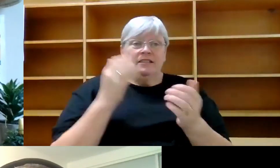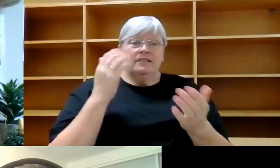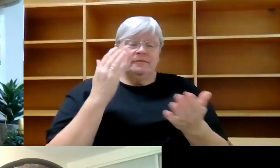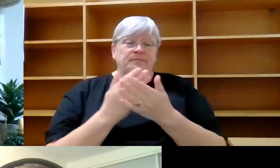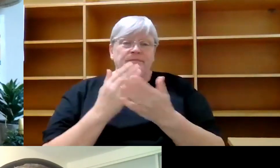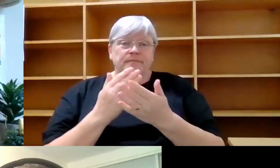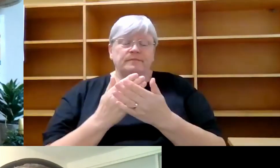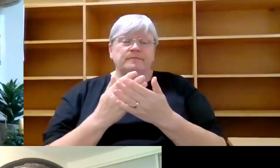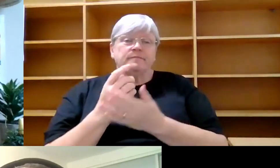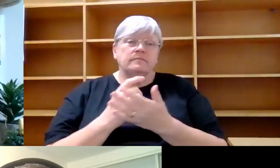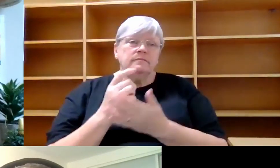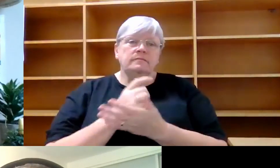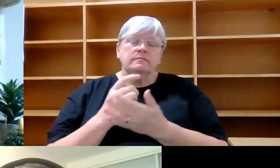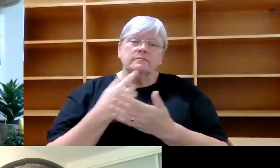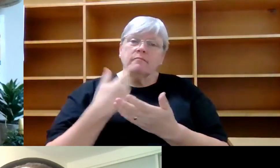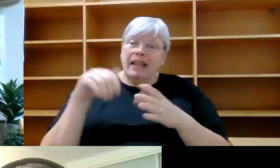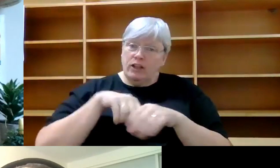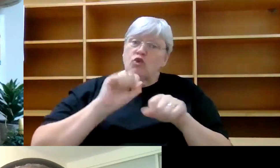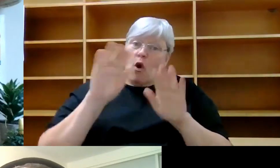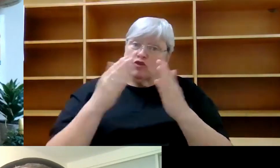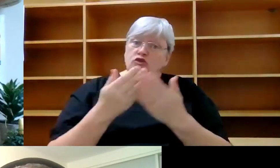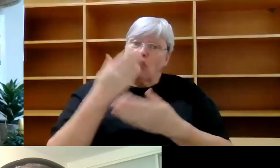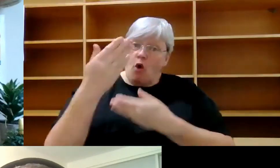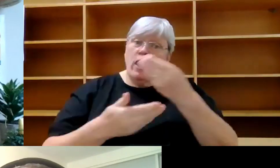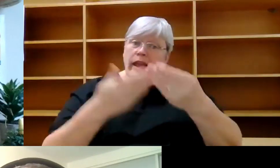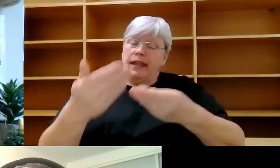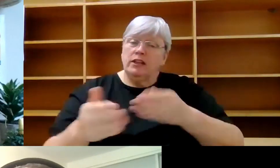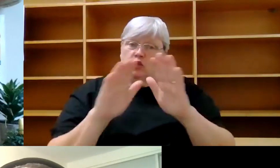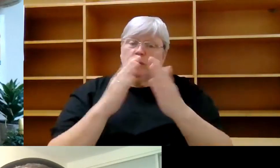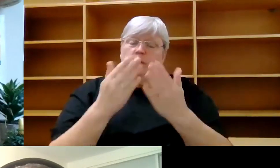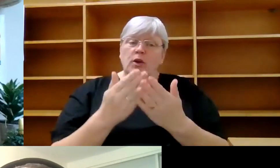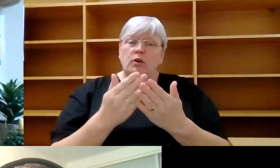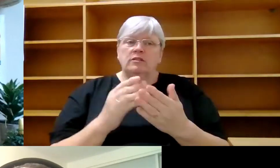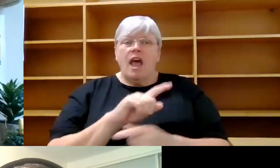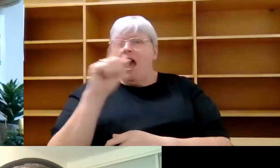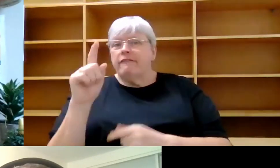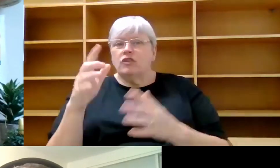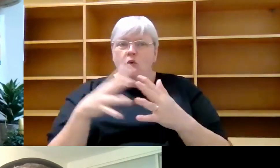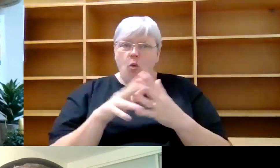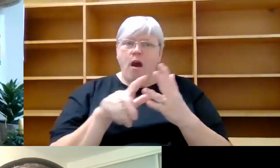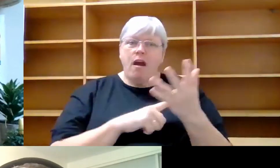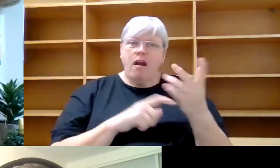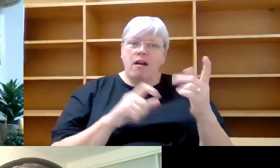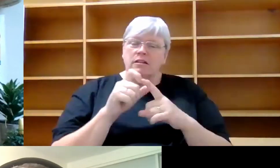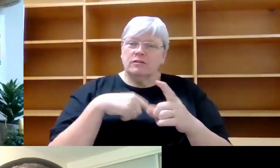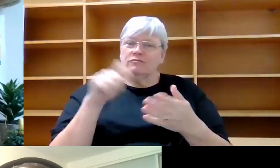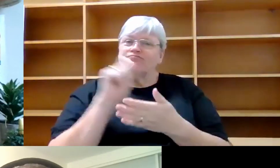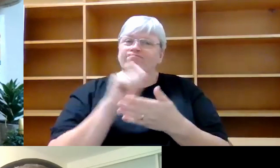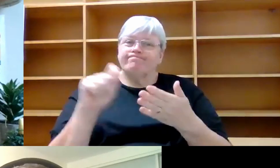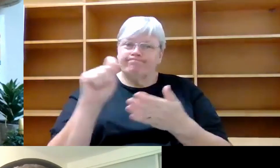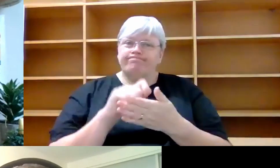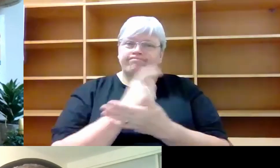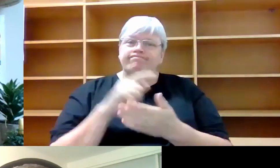kind of both in the text of the story and in your, and I think it's an afterword. You do write about that,